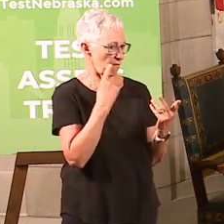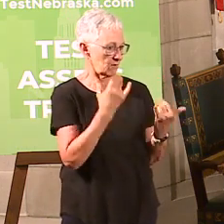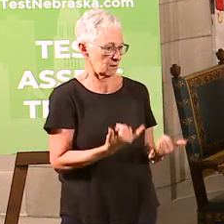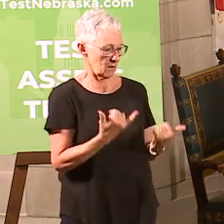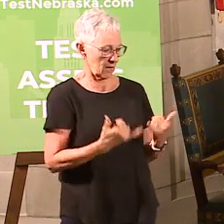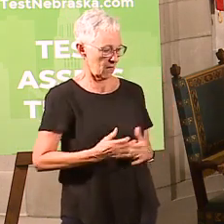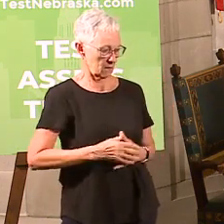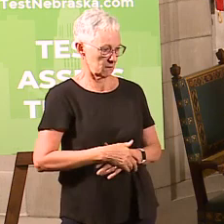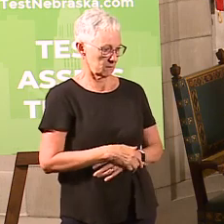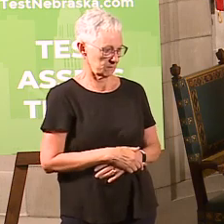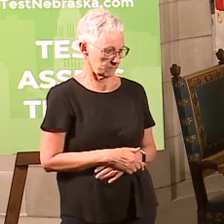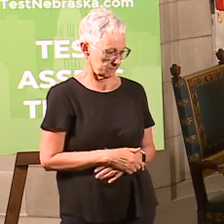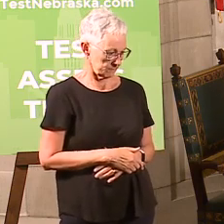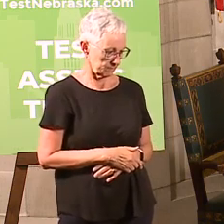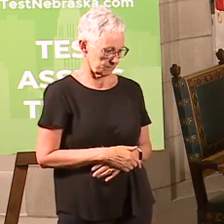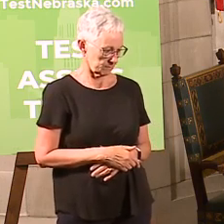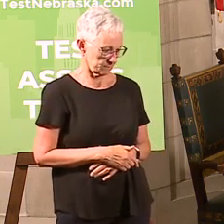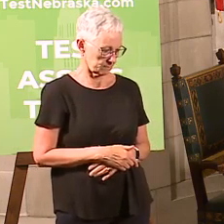Martha.